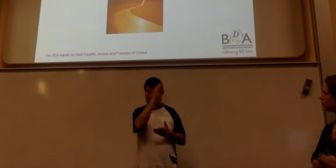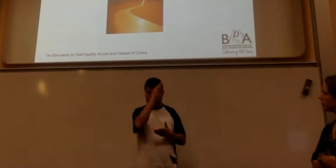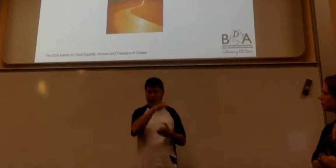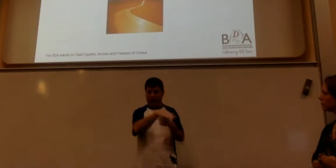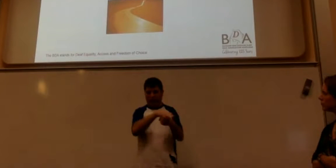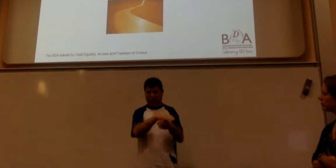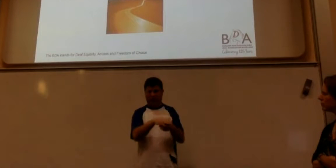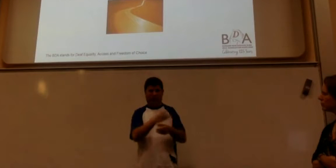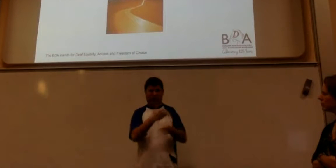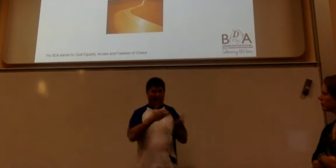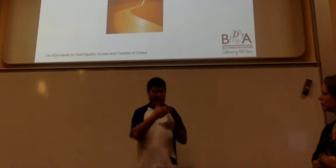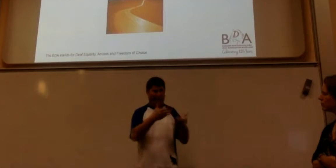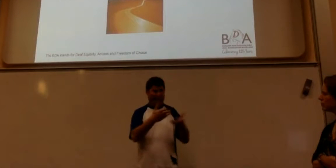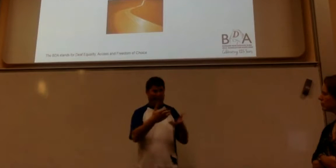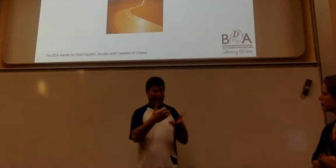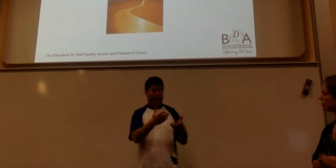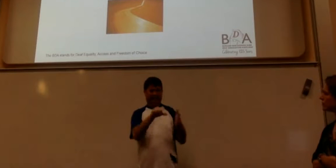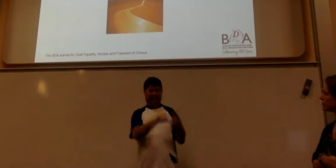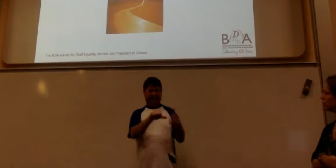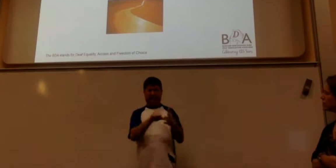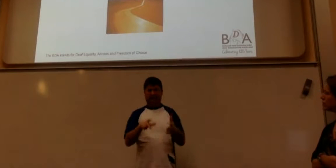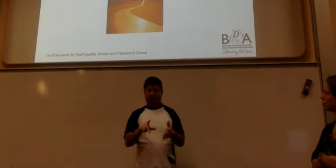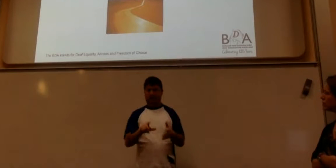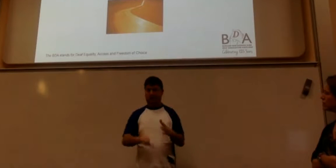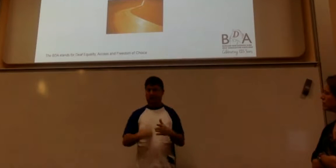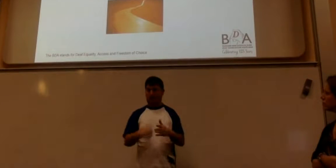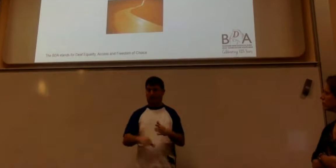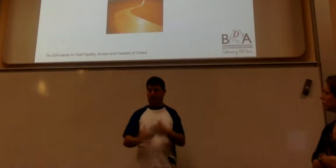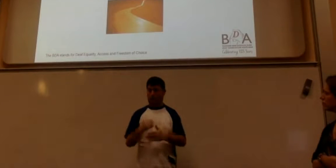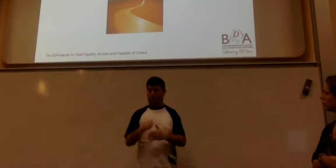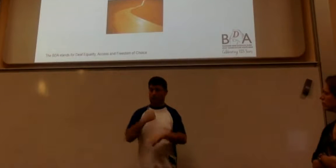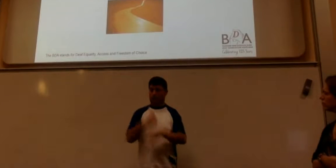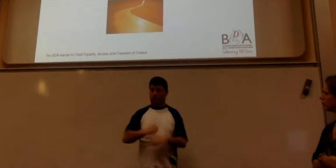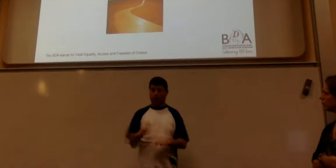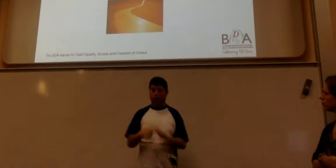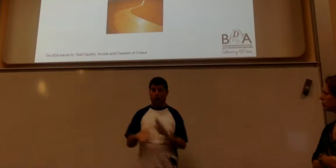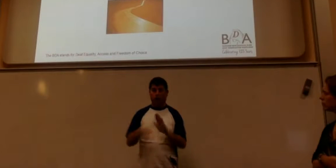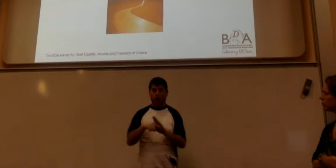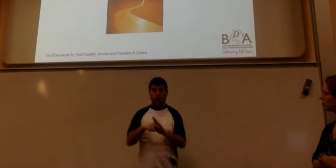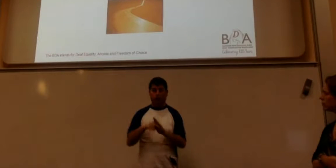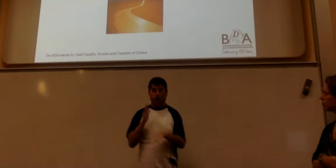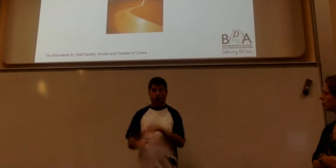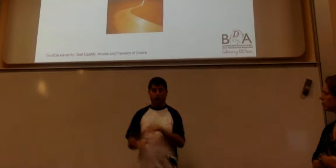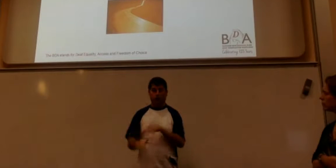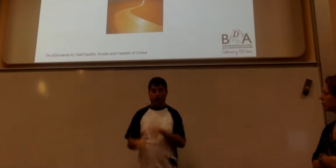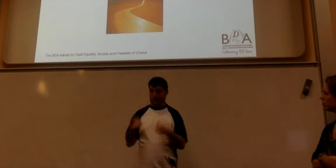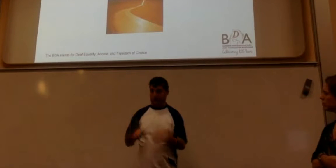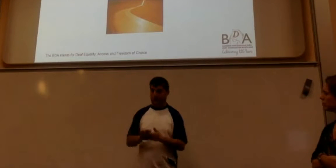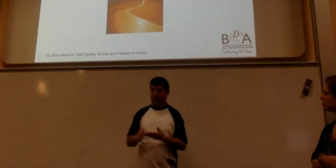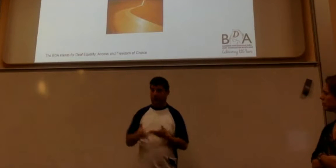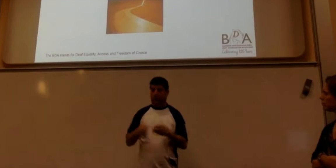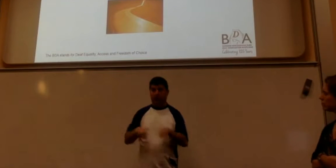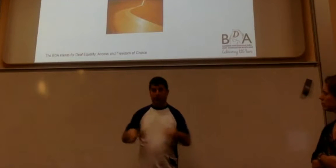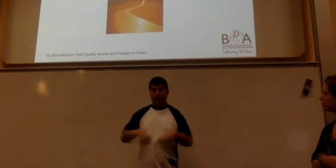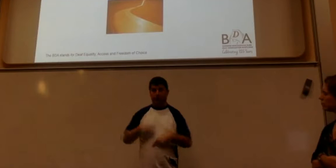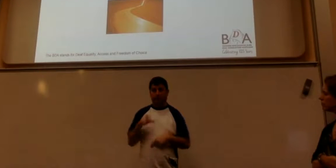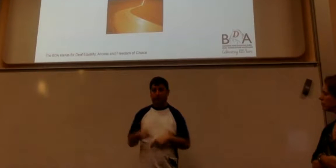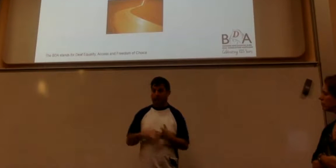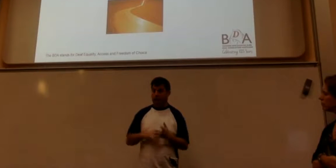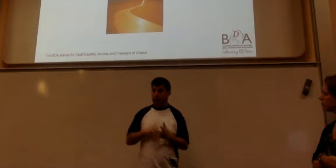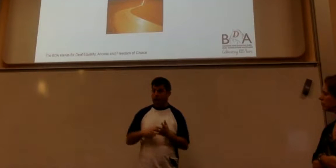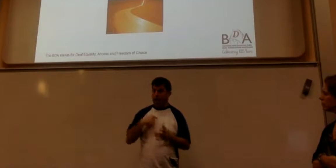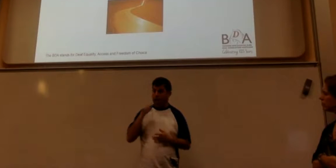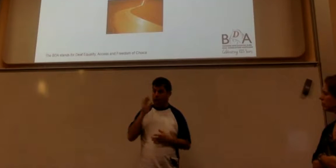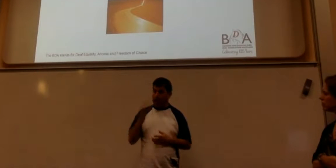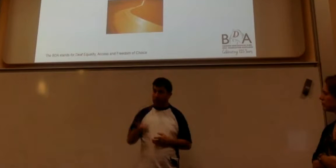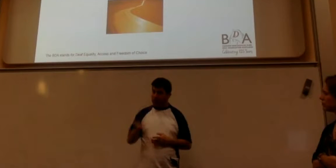really. And because local authority cuts, and it was really difficult to speak to people across it. So, there was the forum, and now we see the